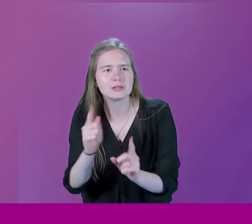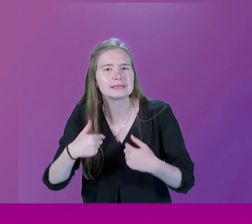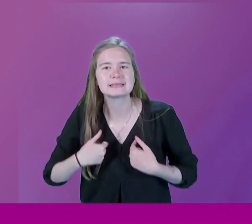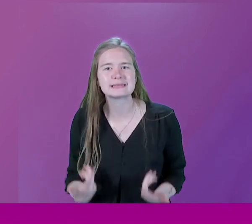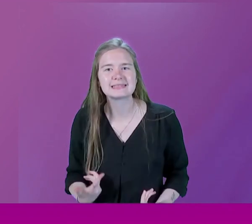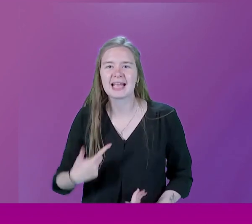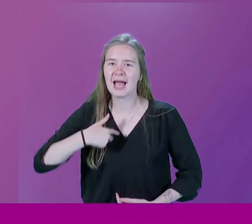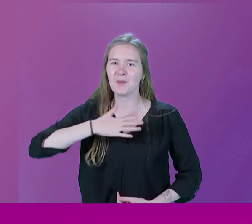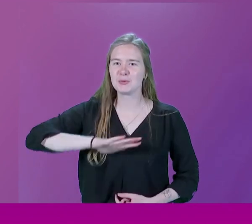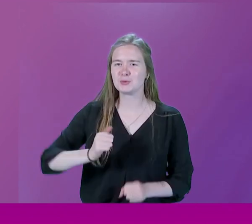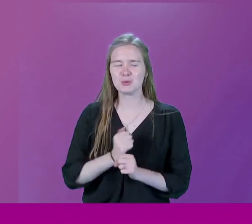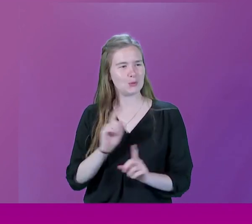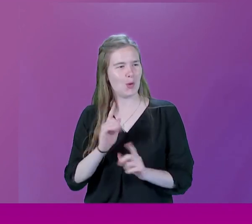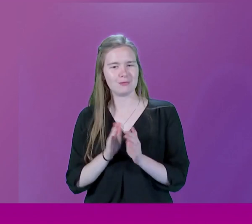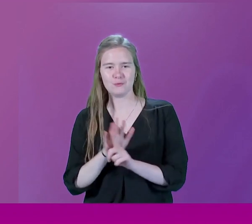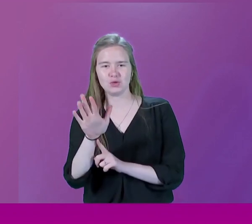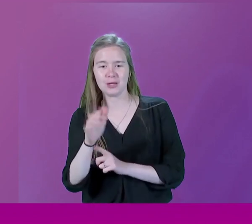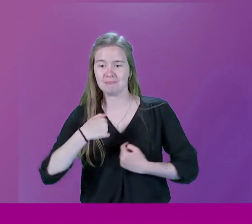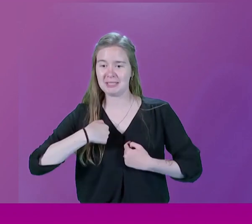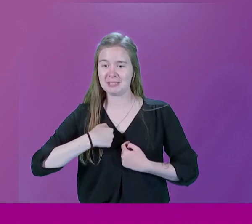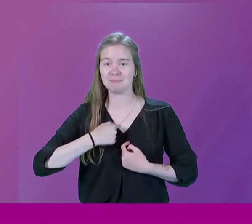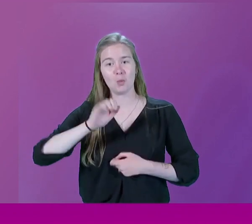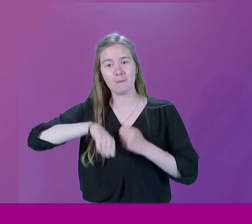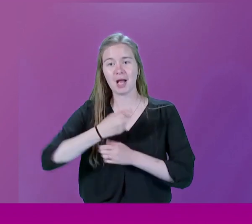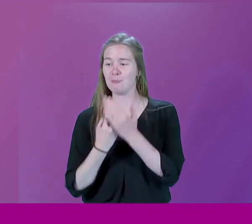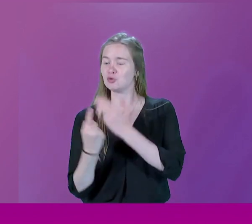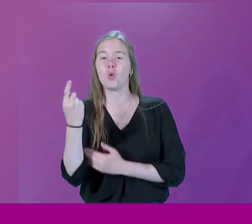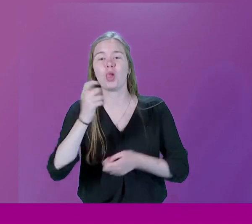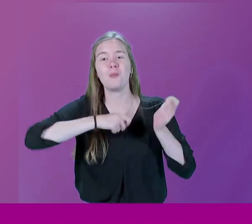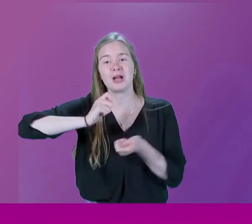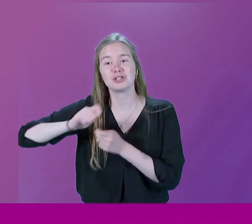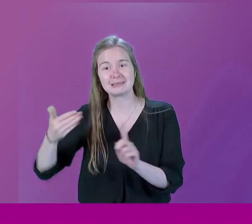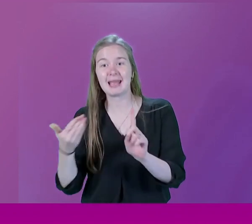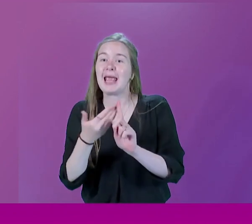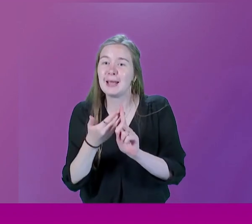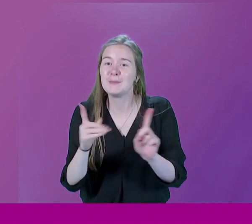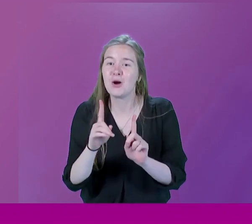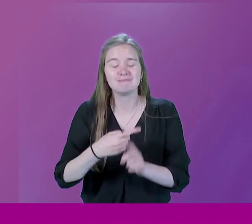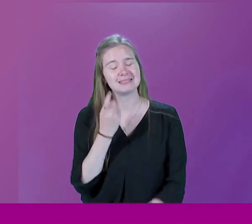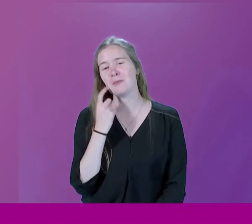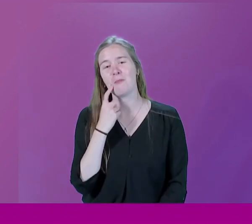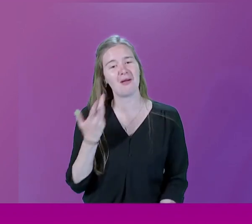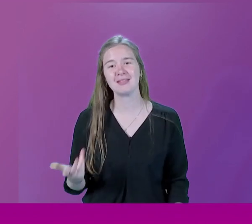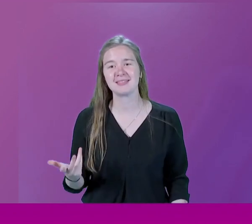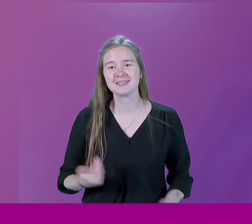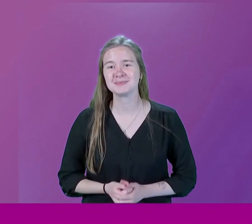do I want to do? And I wanted to be a solo percussionist. So the aim was really, really